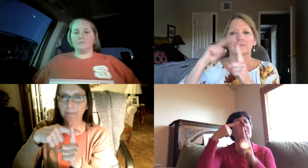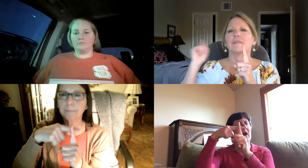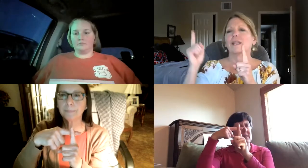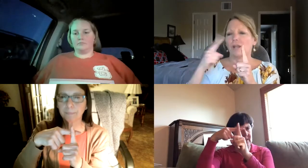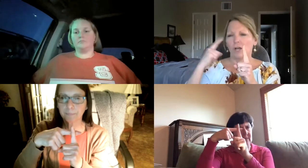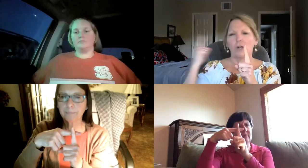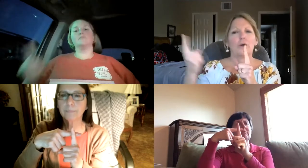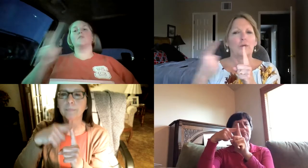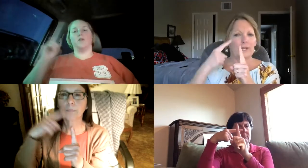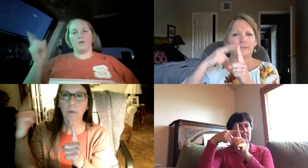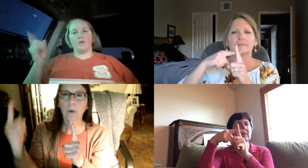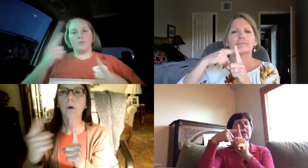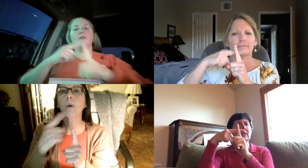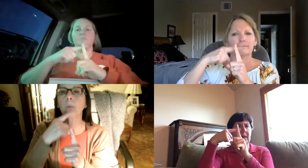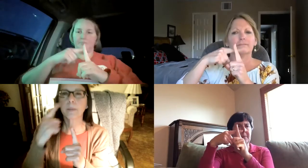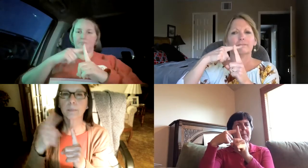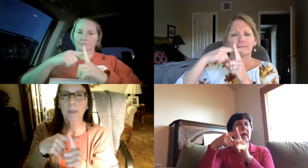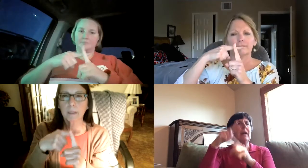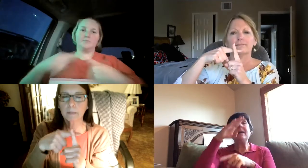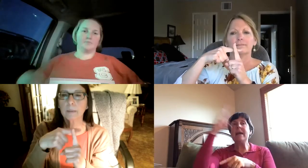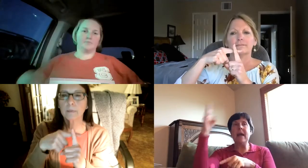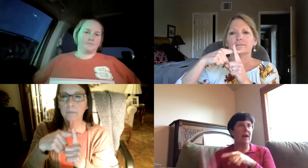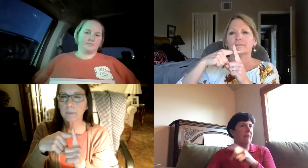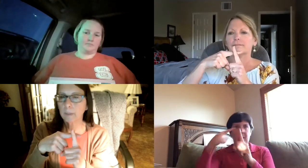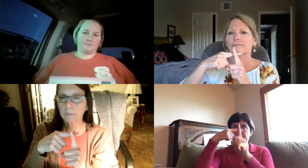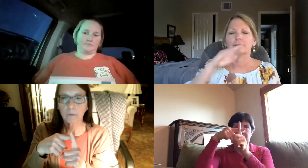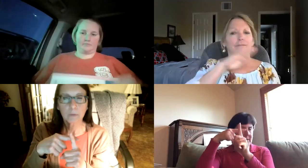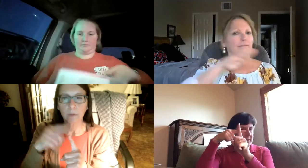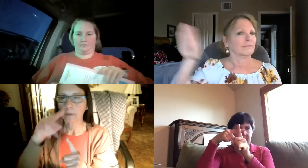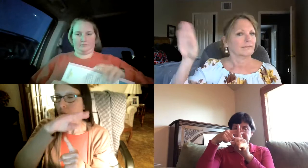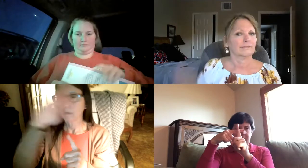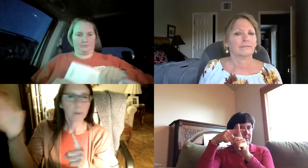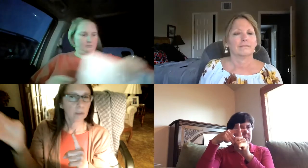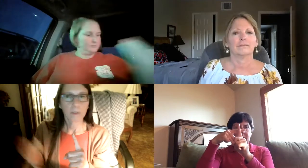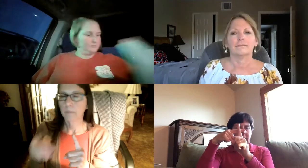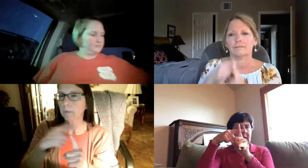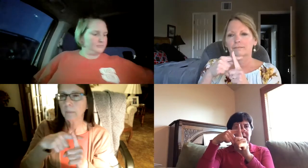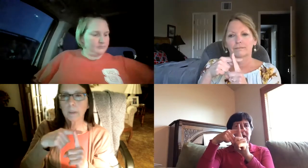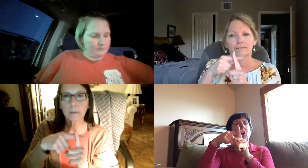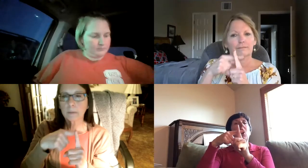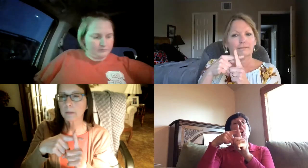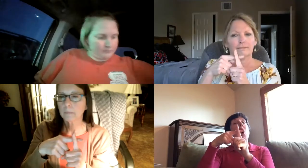Always positive. Mm-hmm. Yep. Never positive.